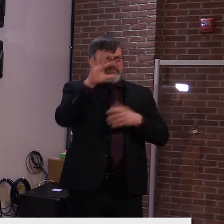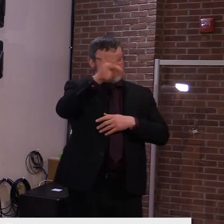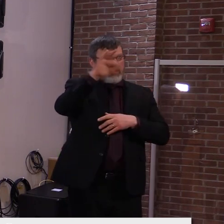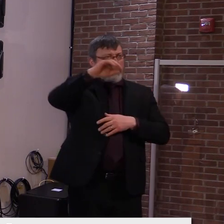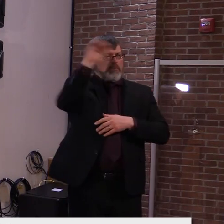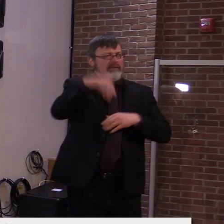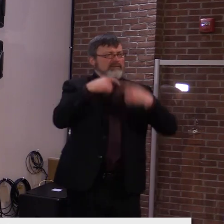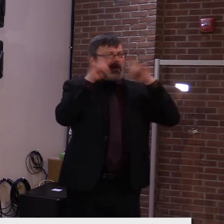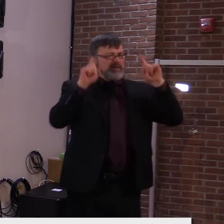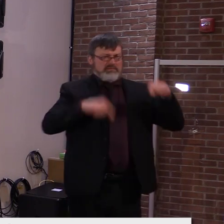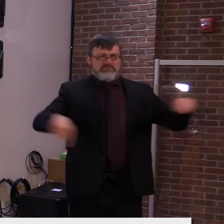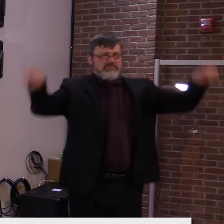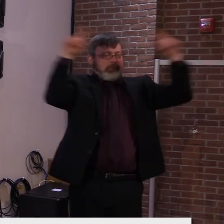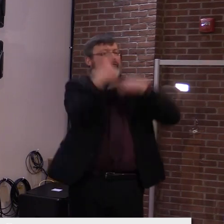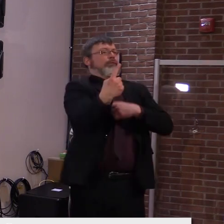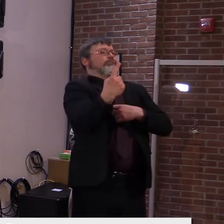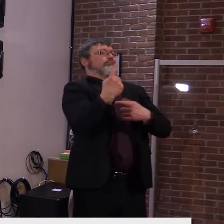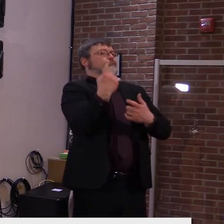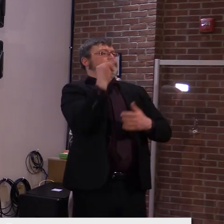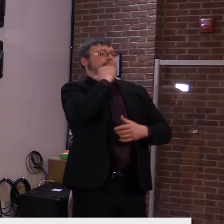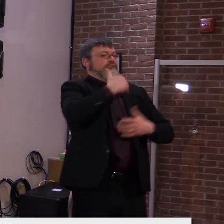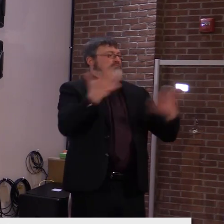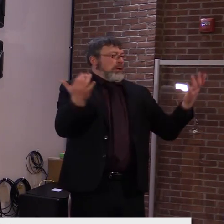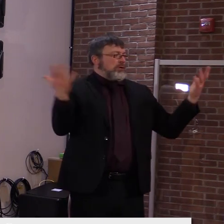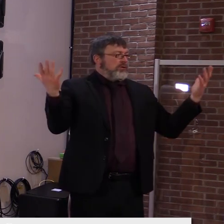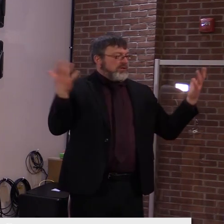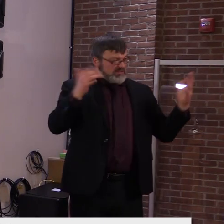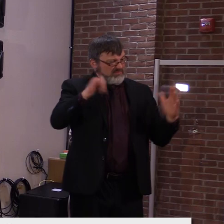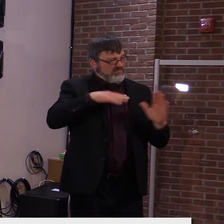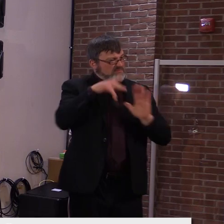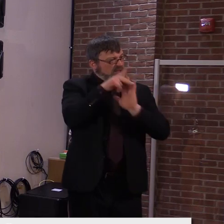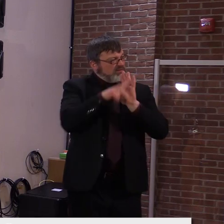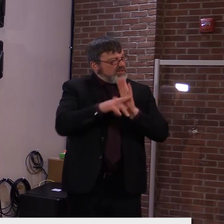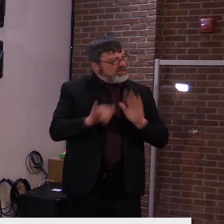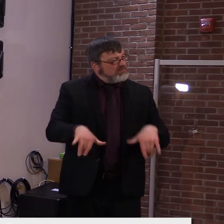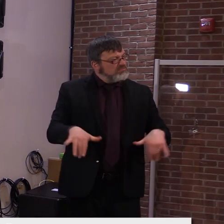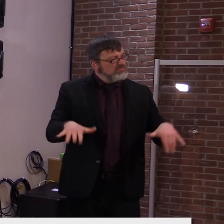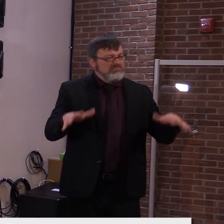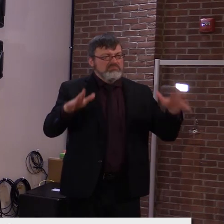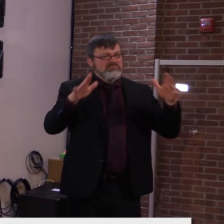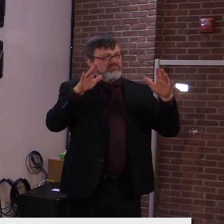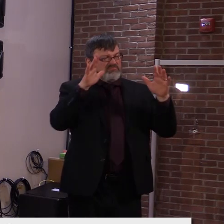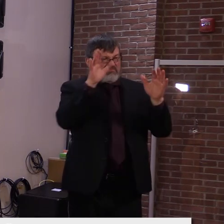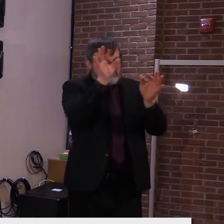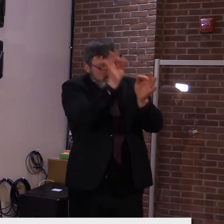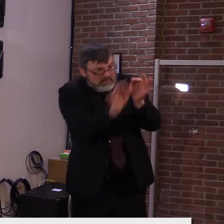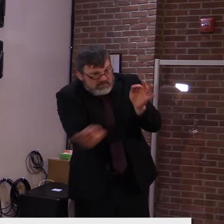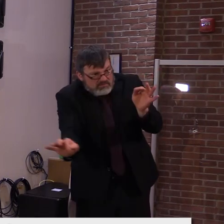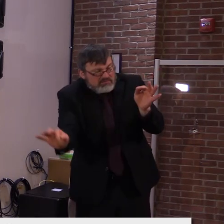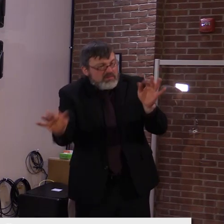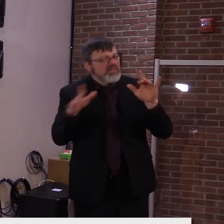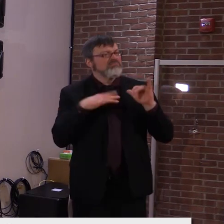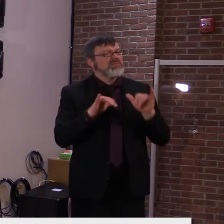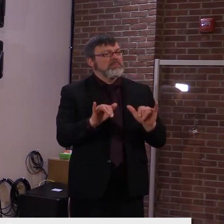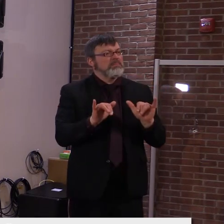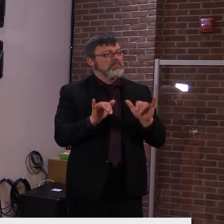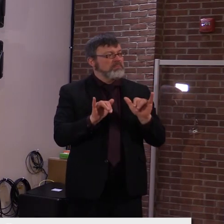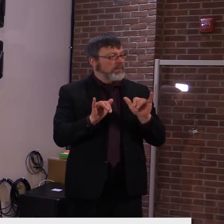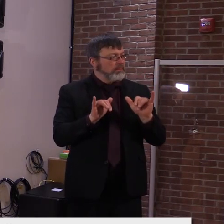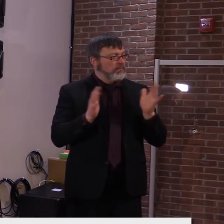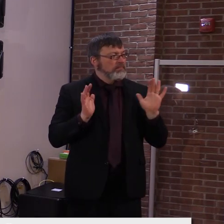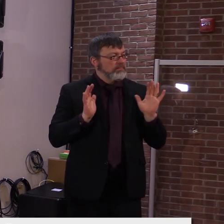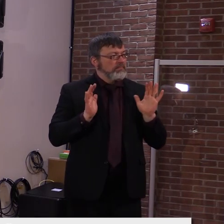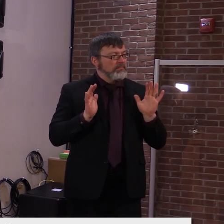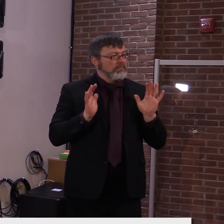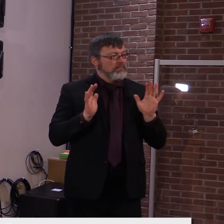that the policy we have in place is pretty simple. If you can find someone within